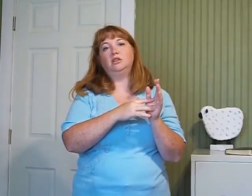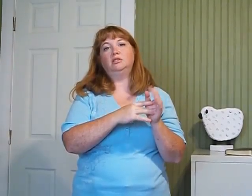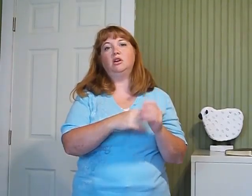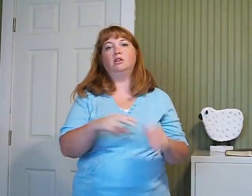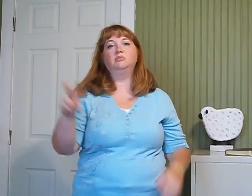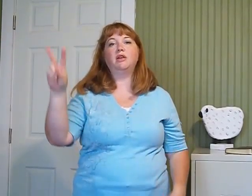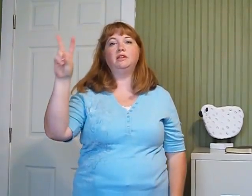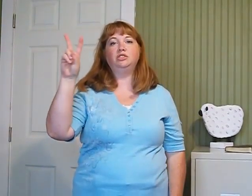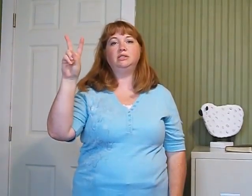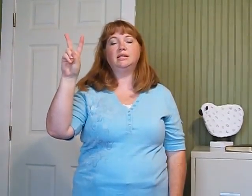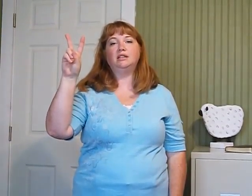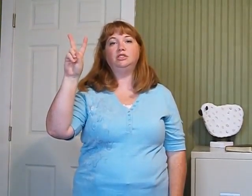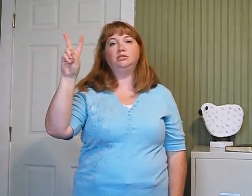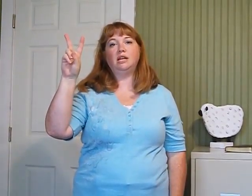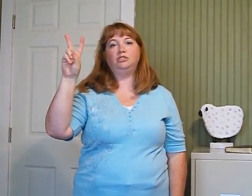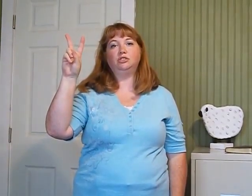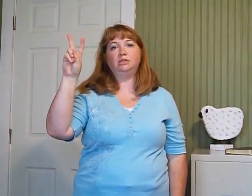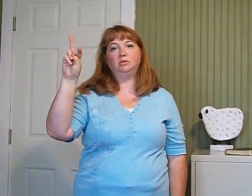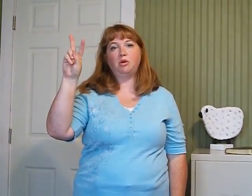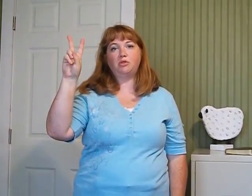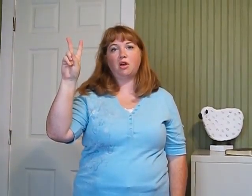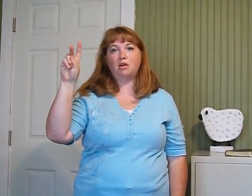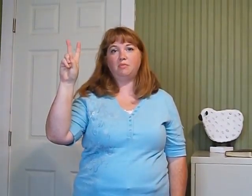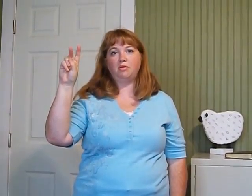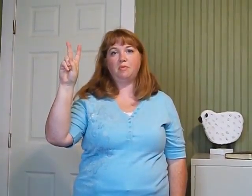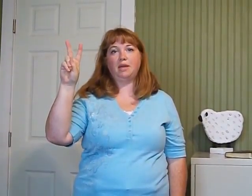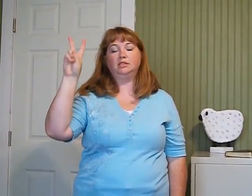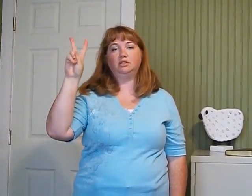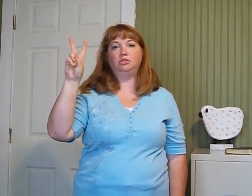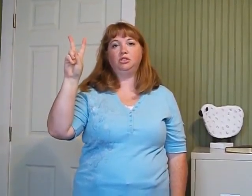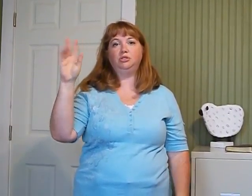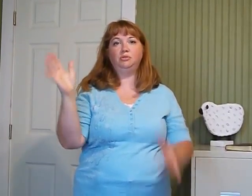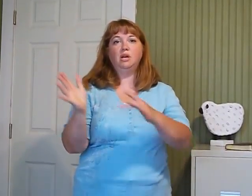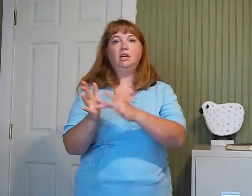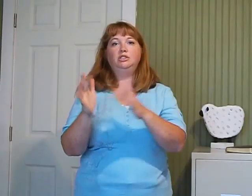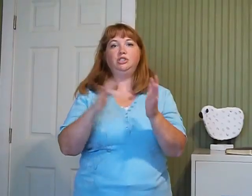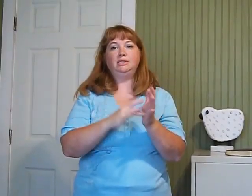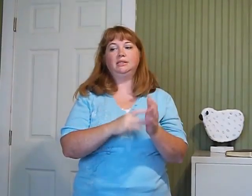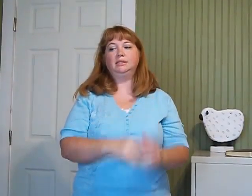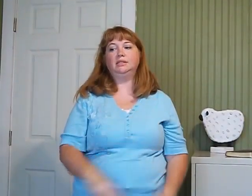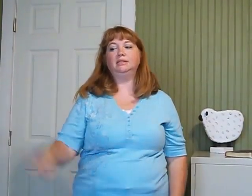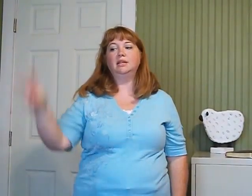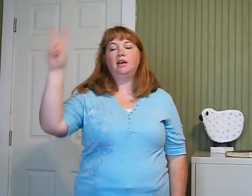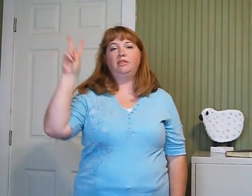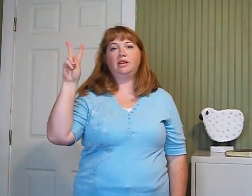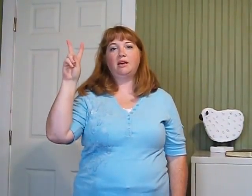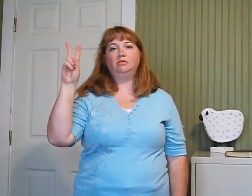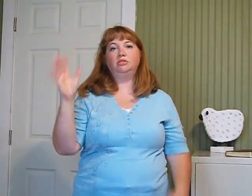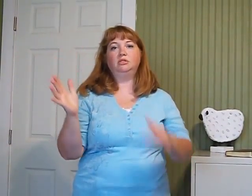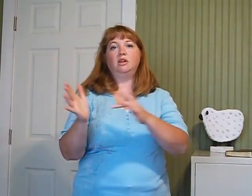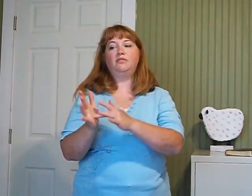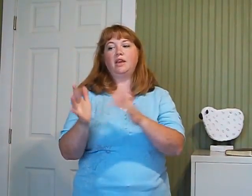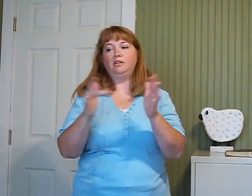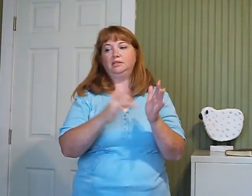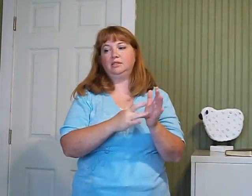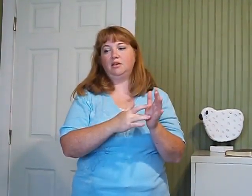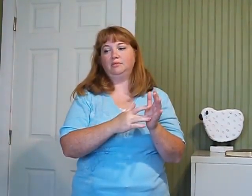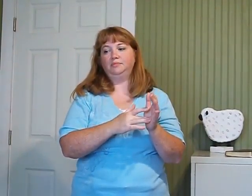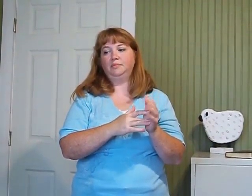of Chalcedon talked about that Jesus had 2 natures. He was both God and both man. So 2, Jesus, is the Council of